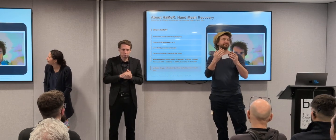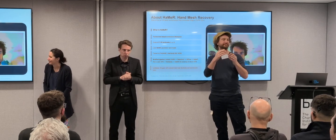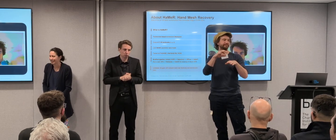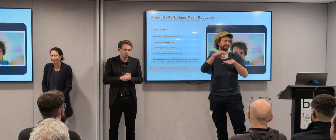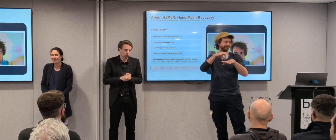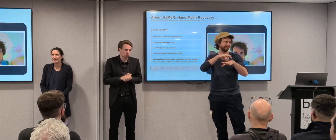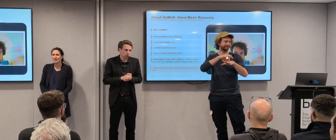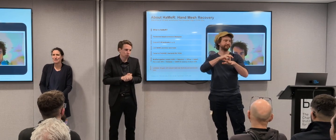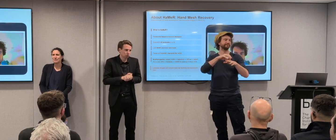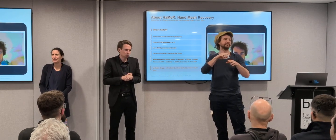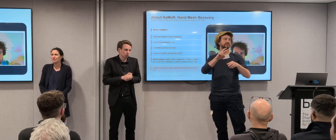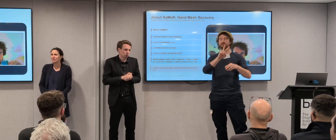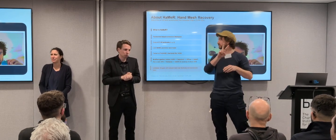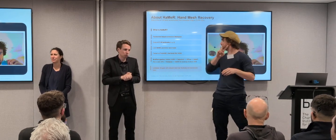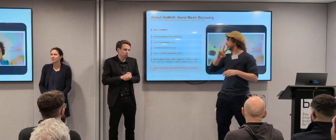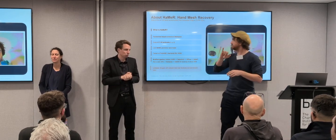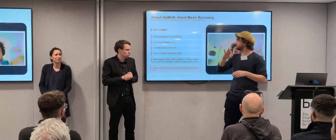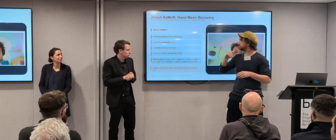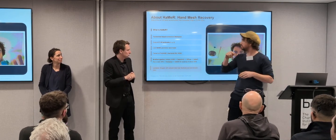And then you have